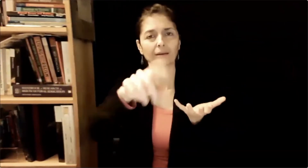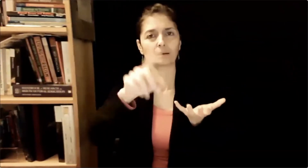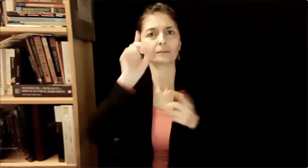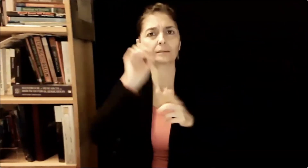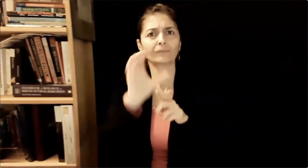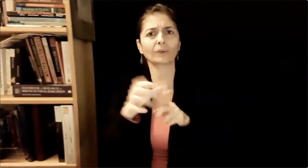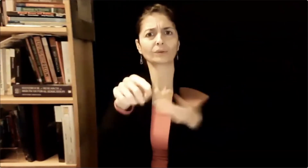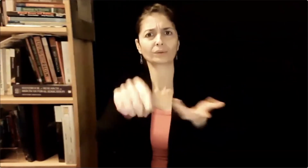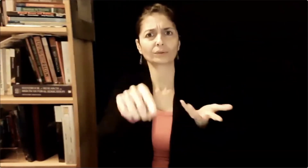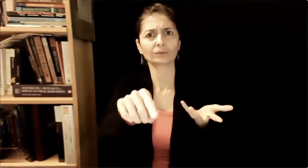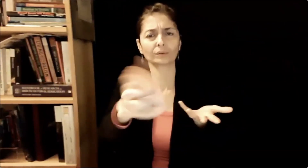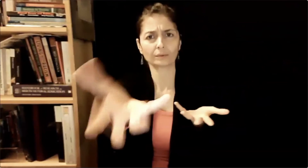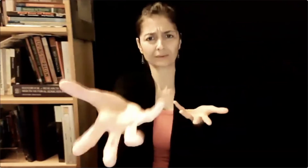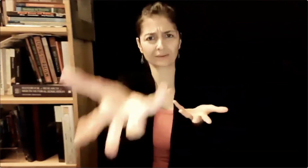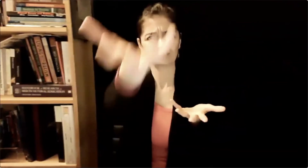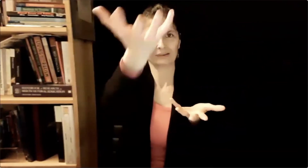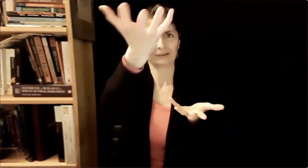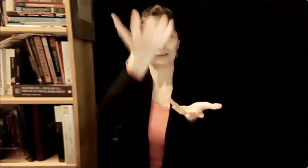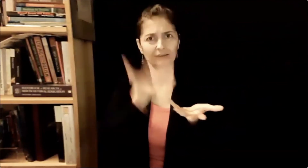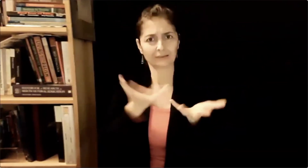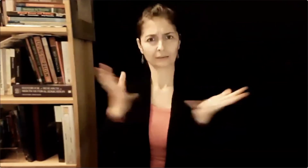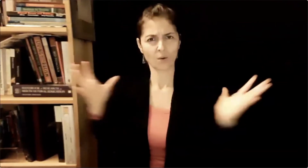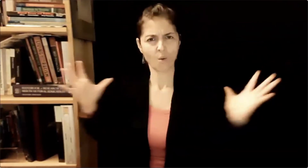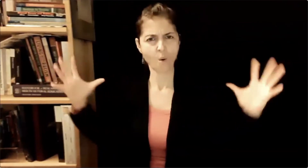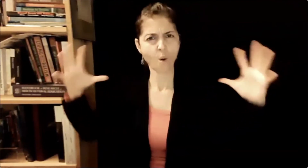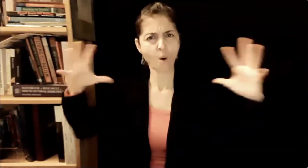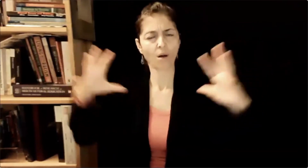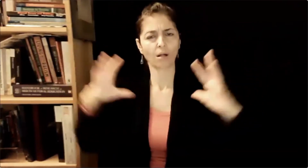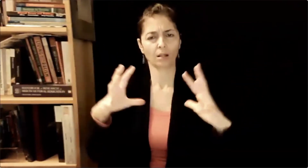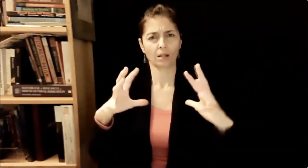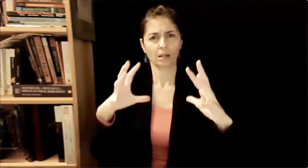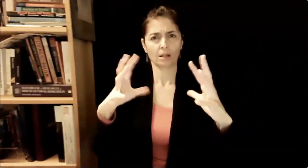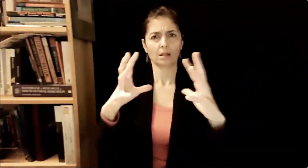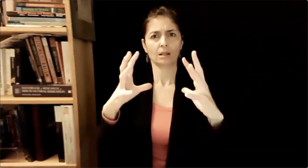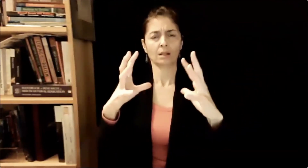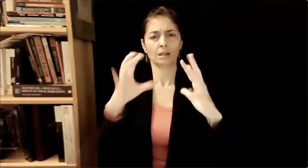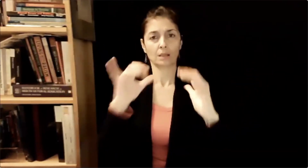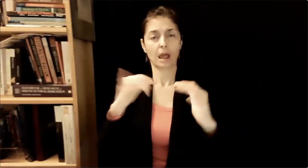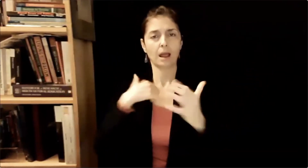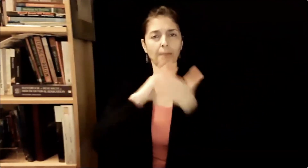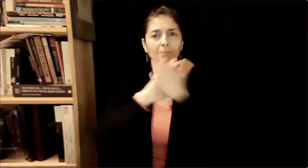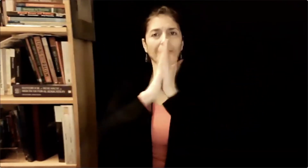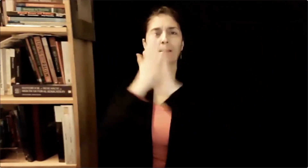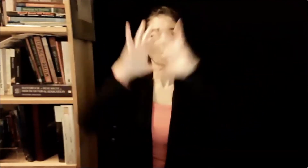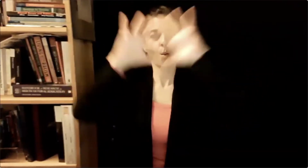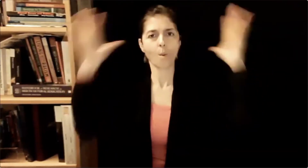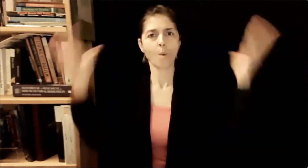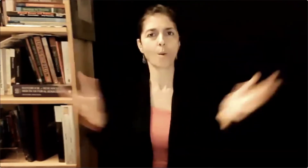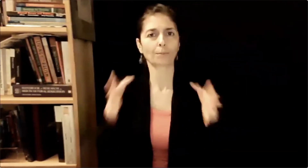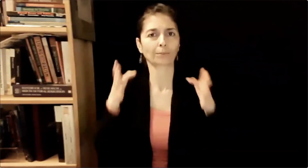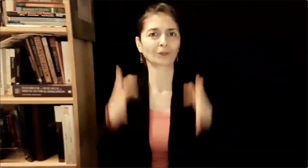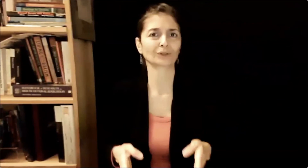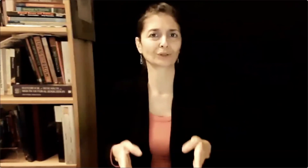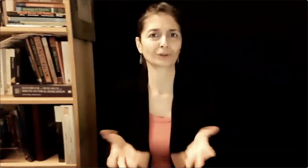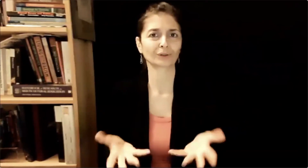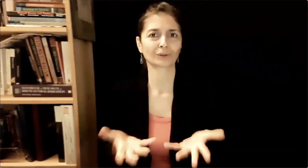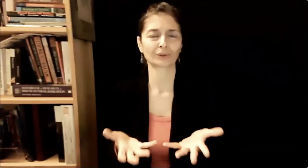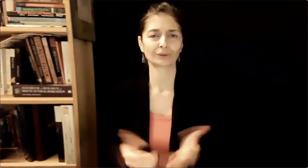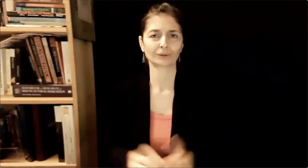comes with being a woman, and all that comes from deaf culture. Those pieces come together as a whole. They make up who I am